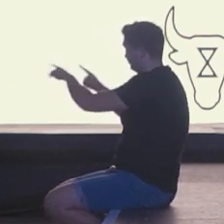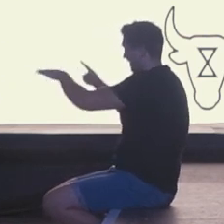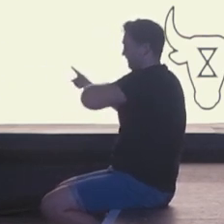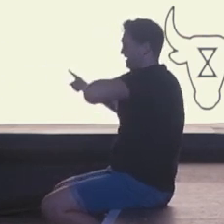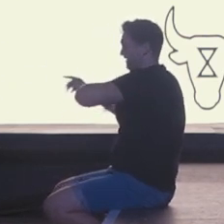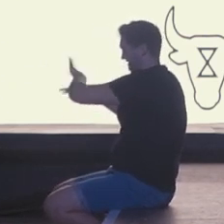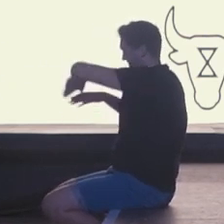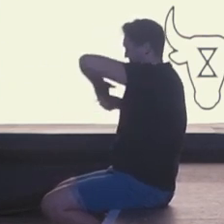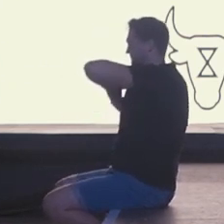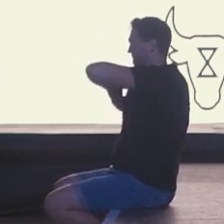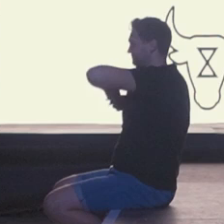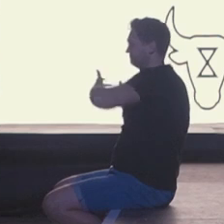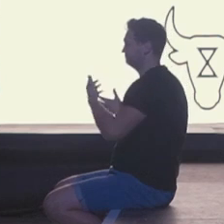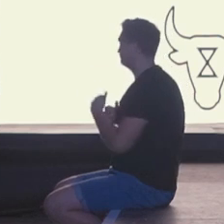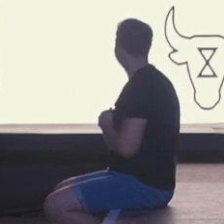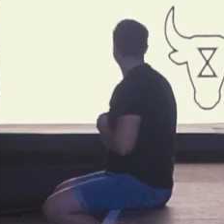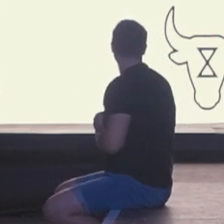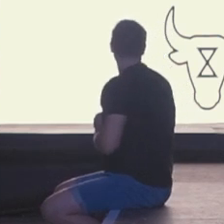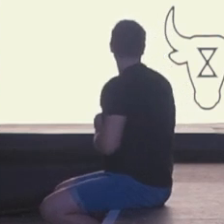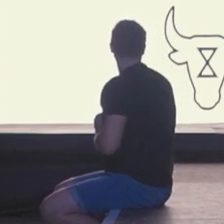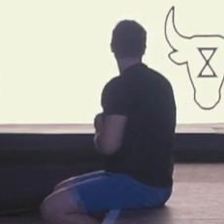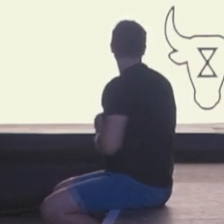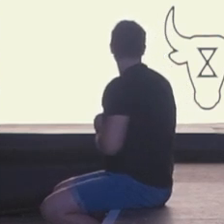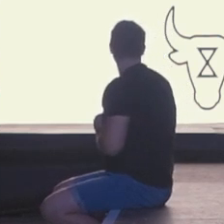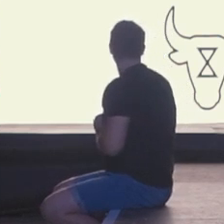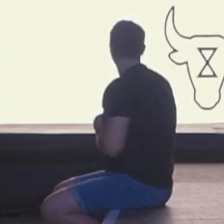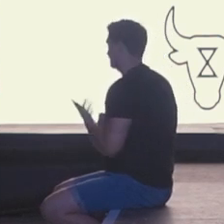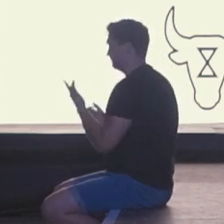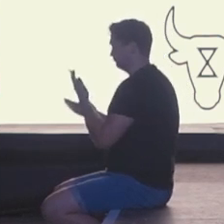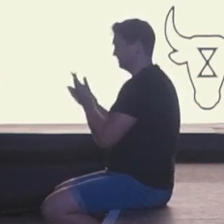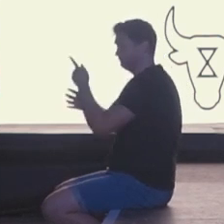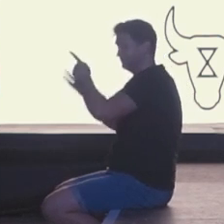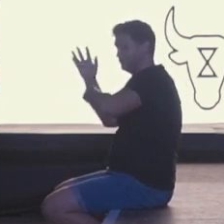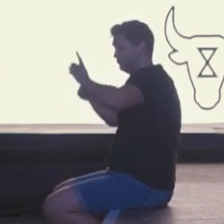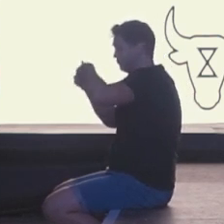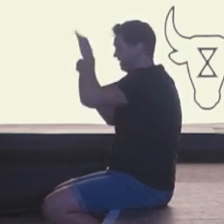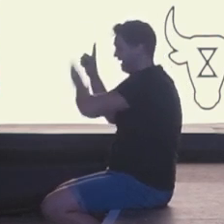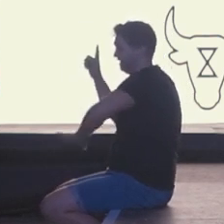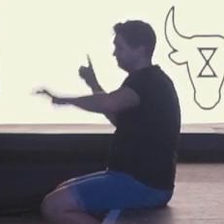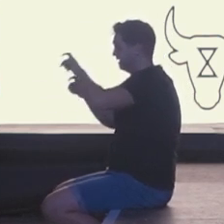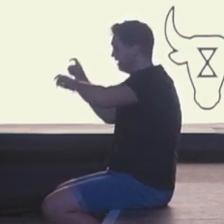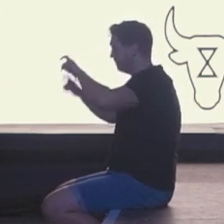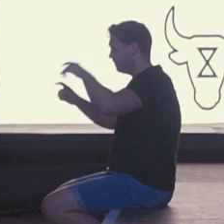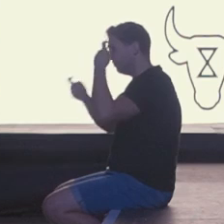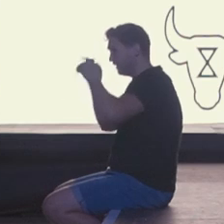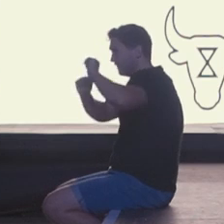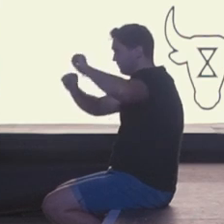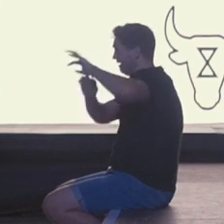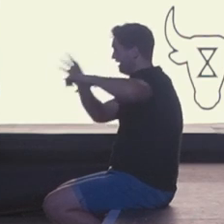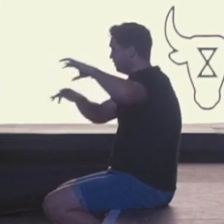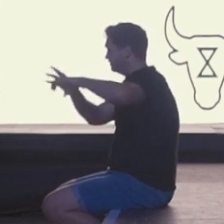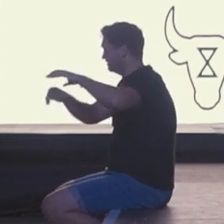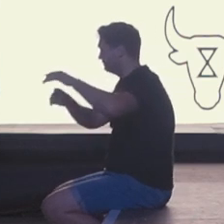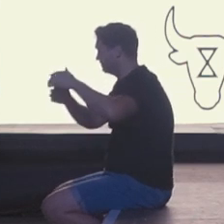And really sadly, most people in the UK or globally don't think about animals from a moral perspective. And honestly, I think if we went down the